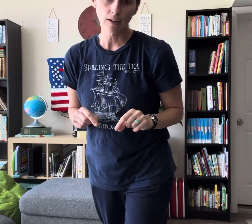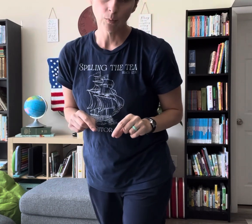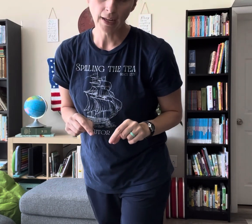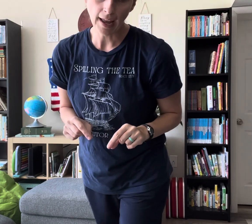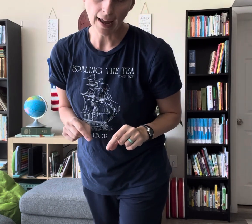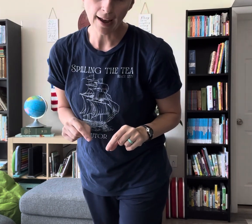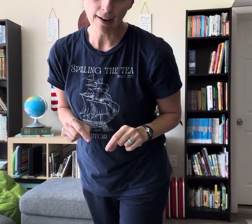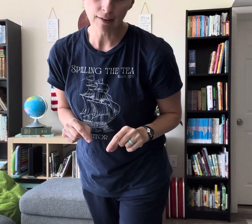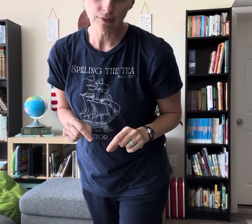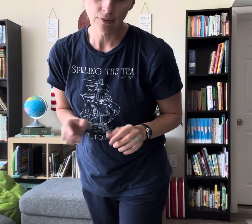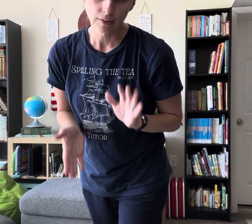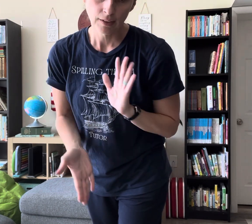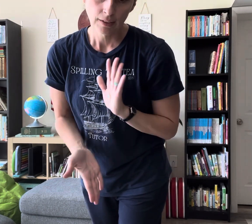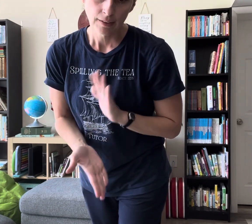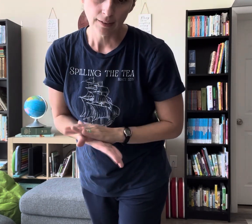we have